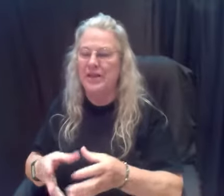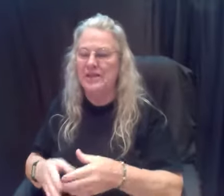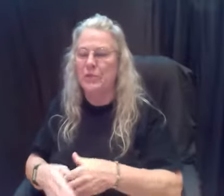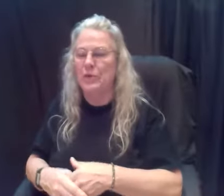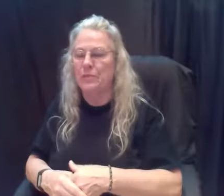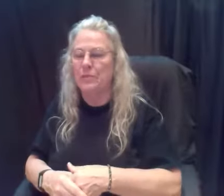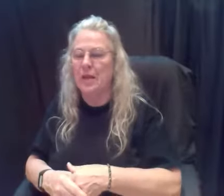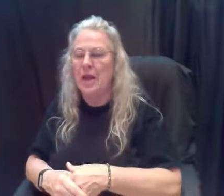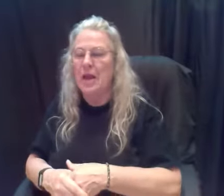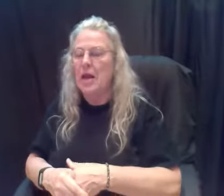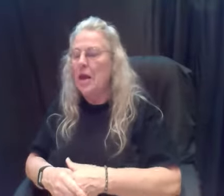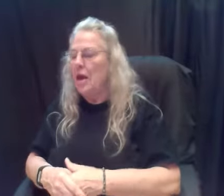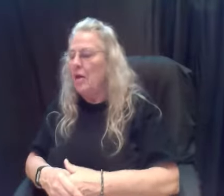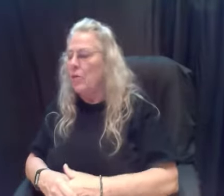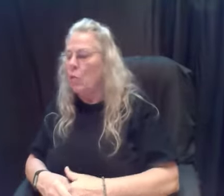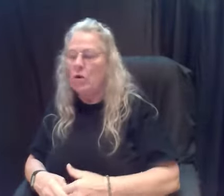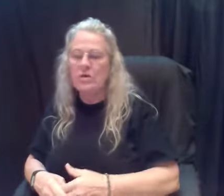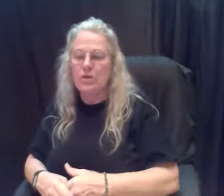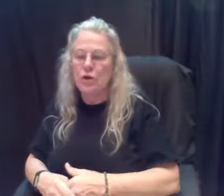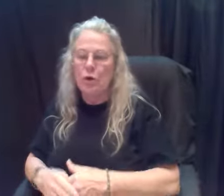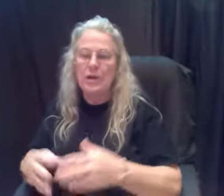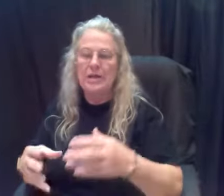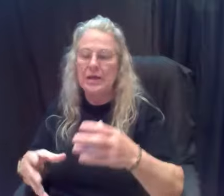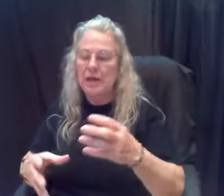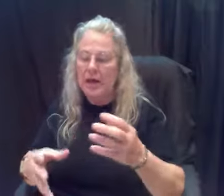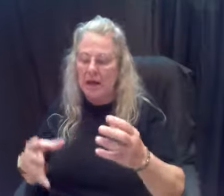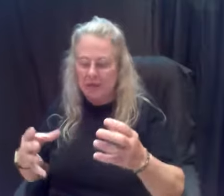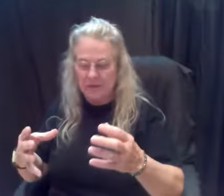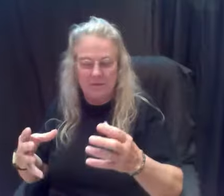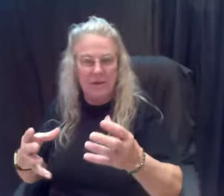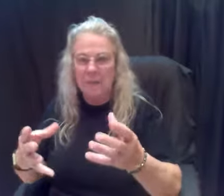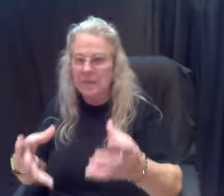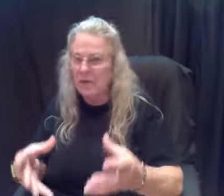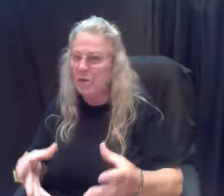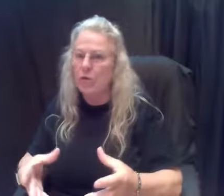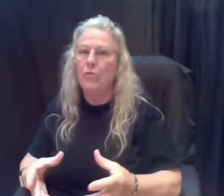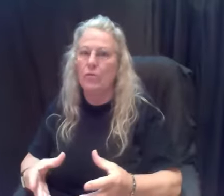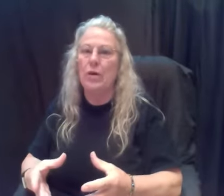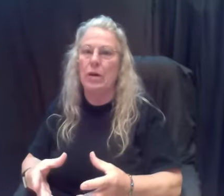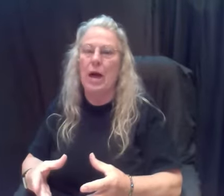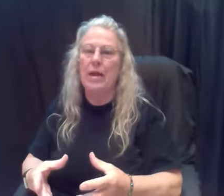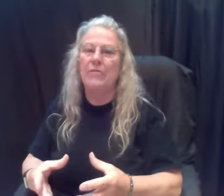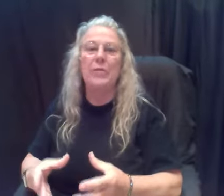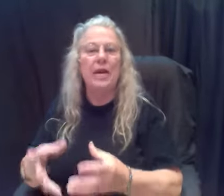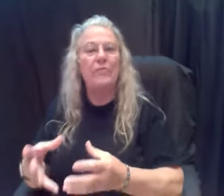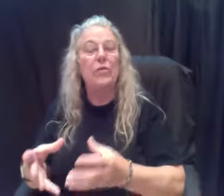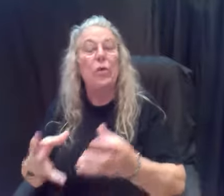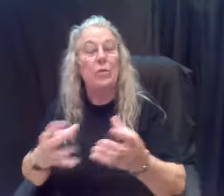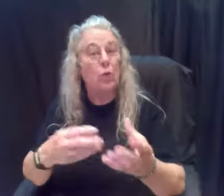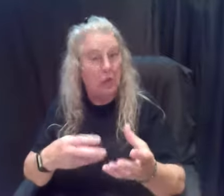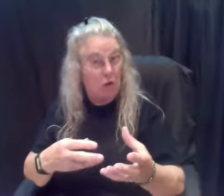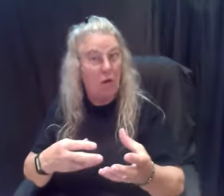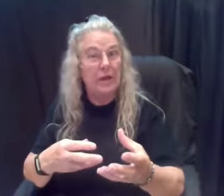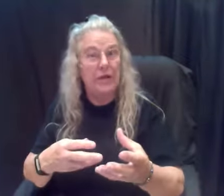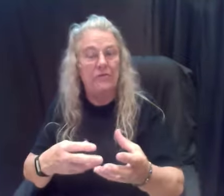one. The words that you're going to need, and I'm still going to go through a lot of them, even though I'm going to call it